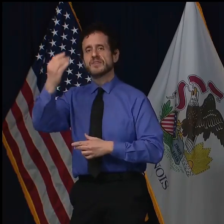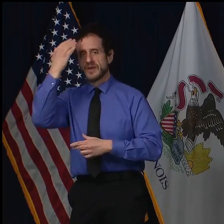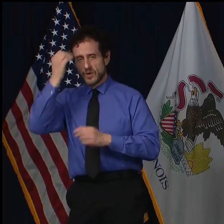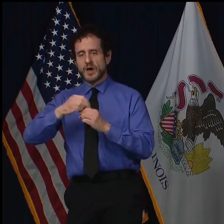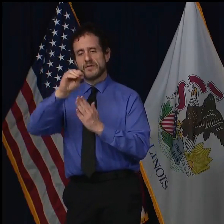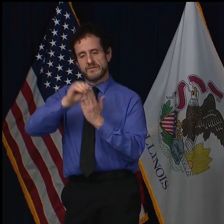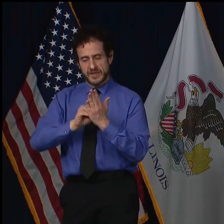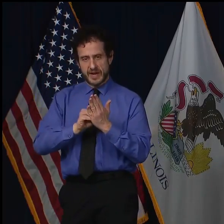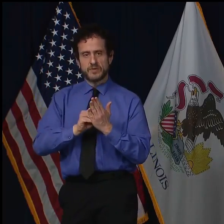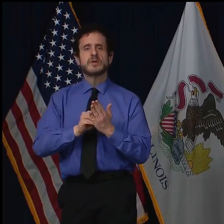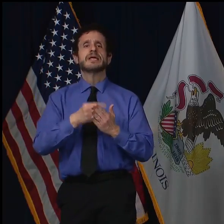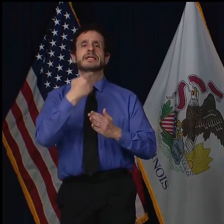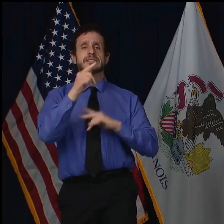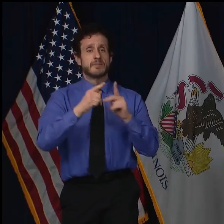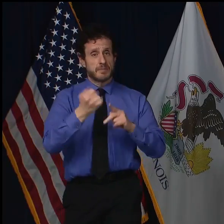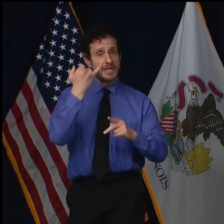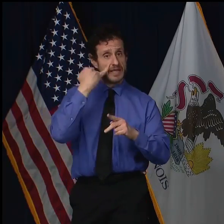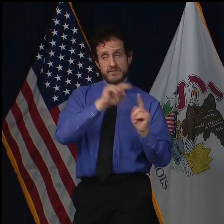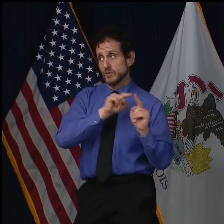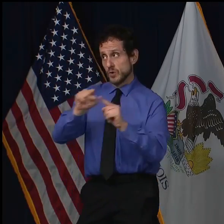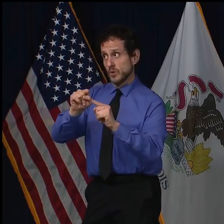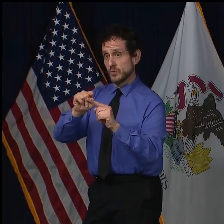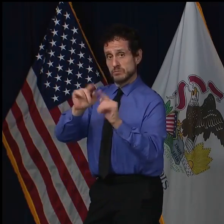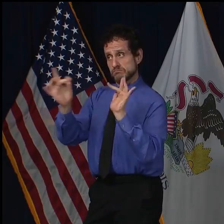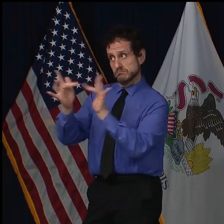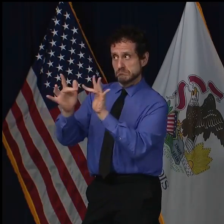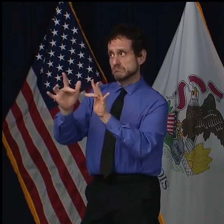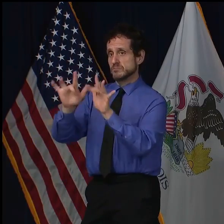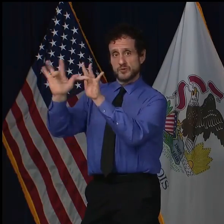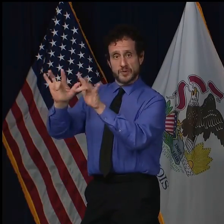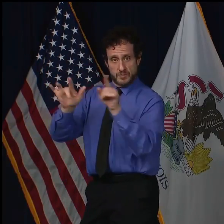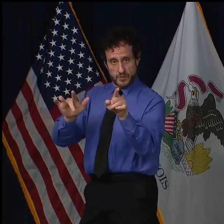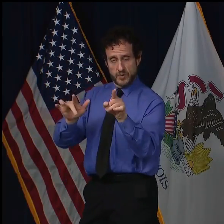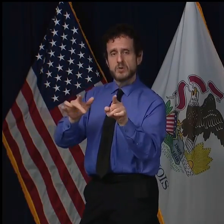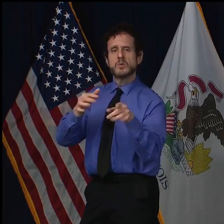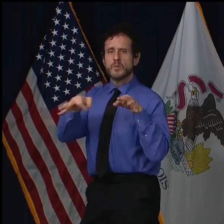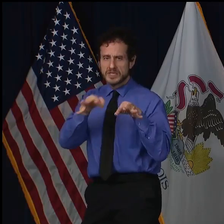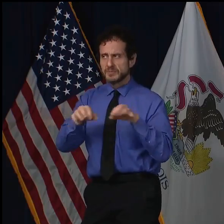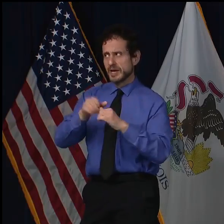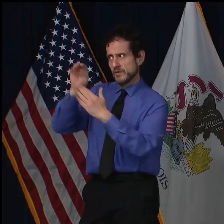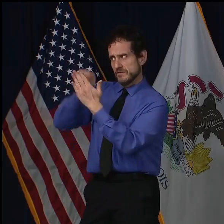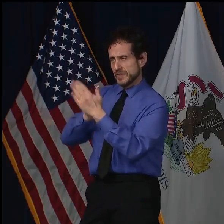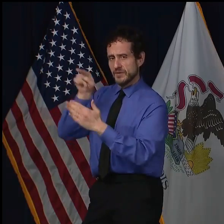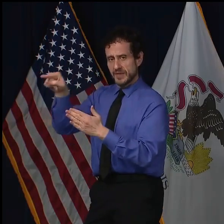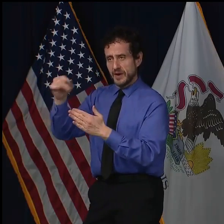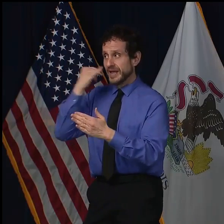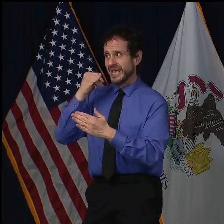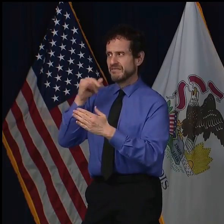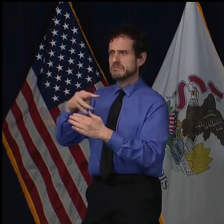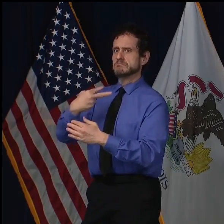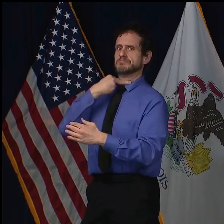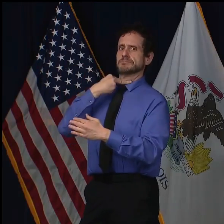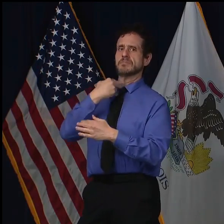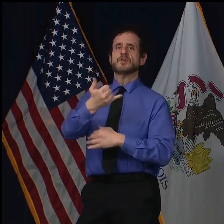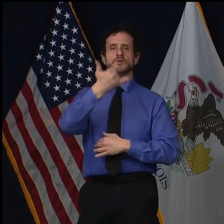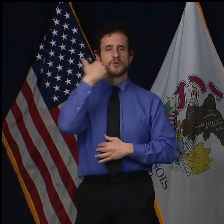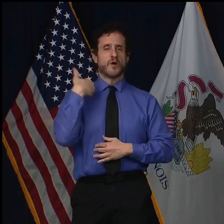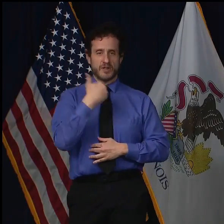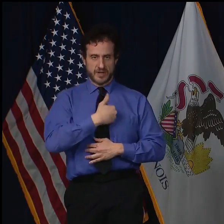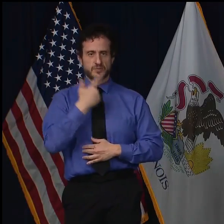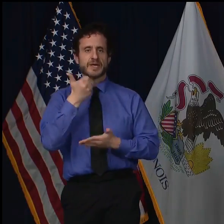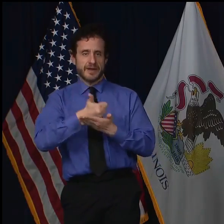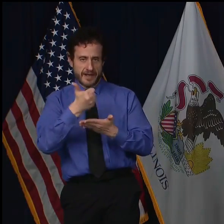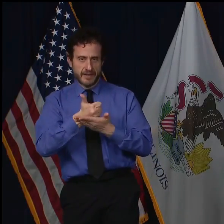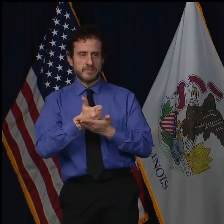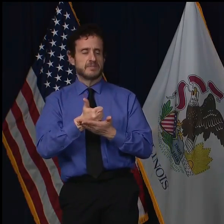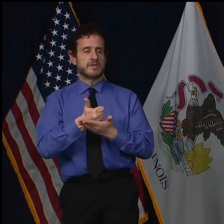go online. When they have trouble online, they can get advice about how to get it right. And so that's some of what goes on with